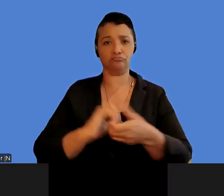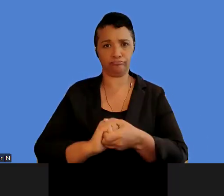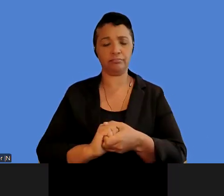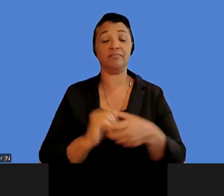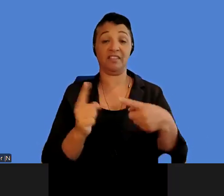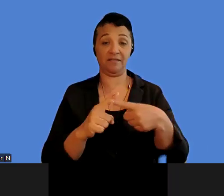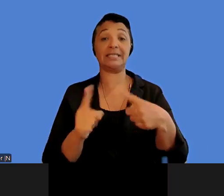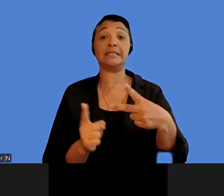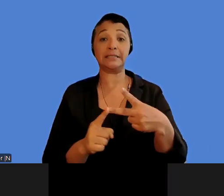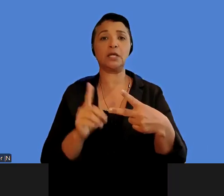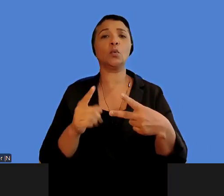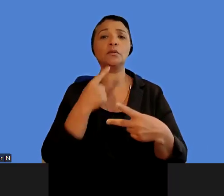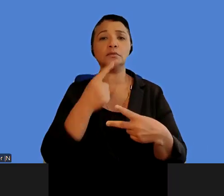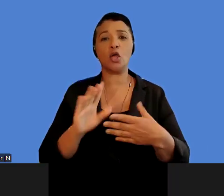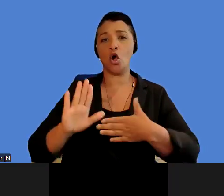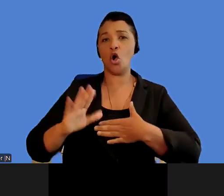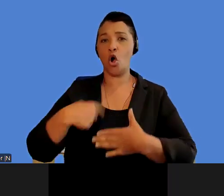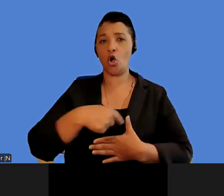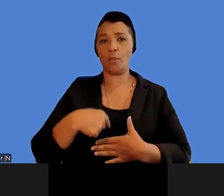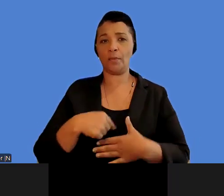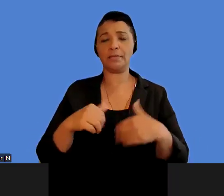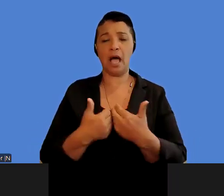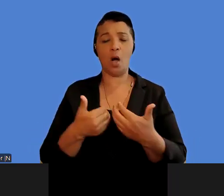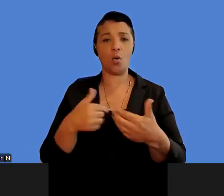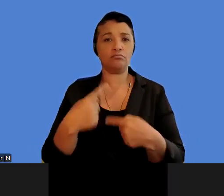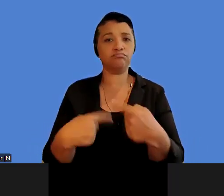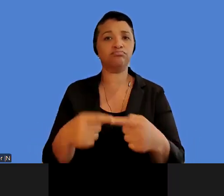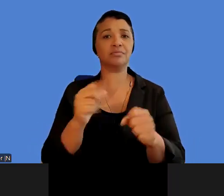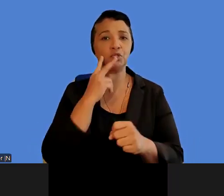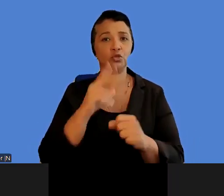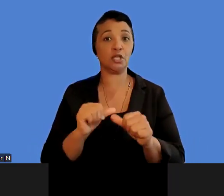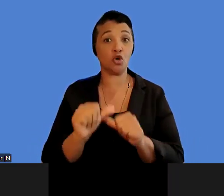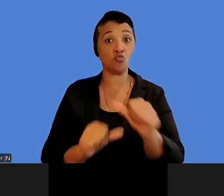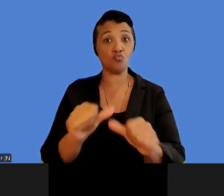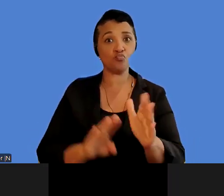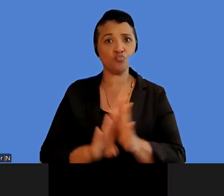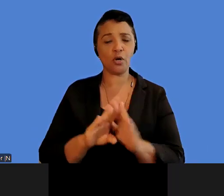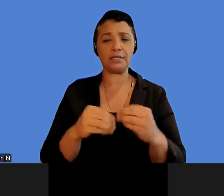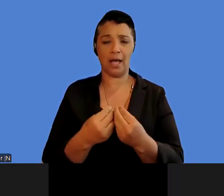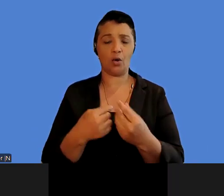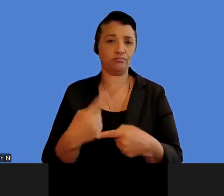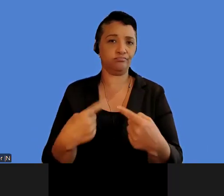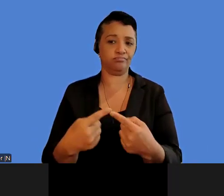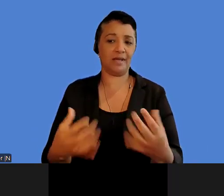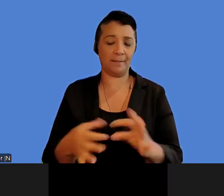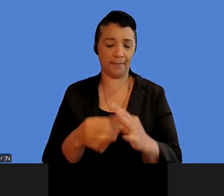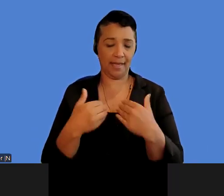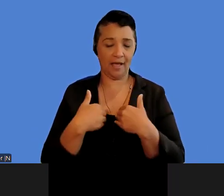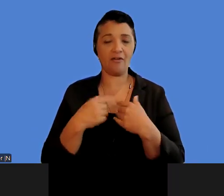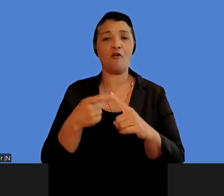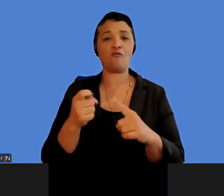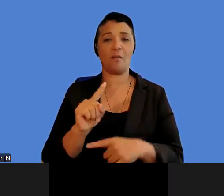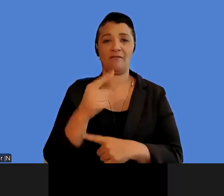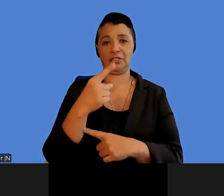briefly about commitments and how you can use commitments and the progress in commitments since the first